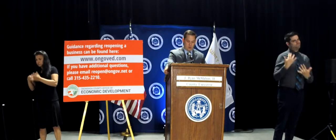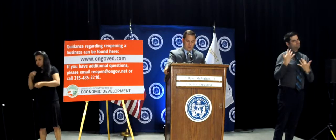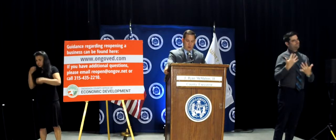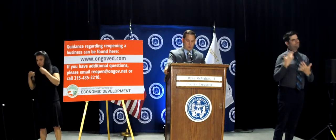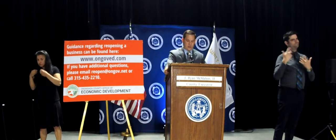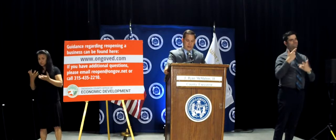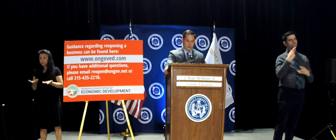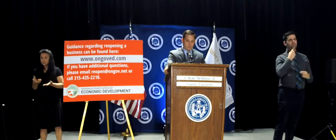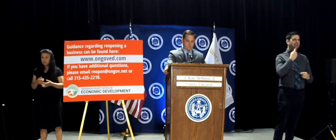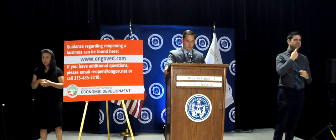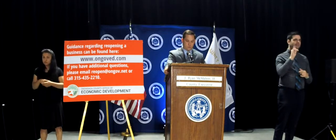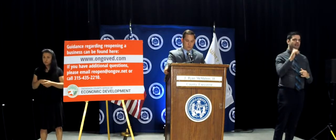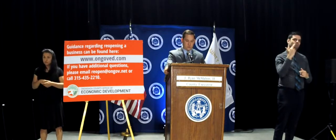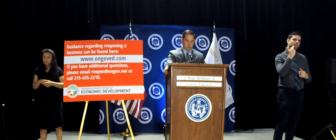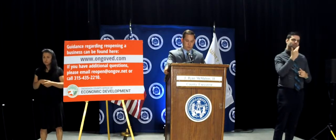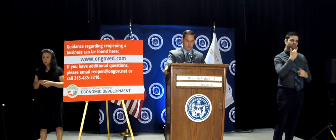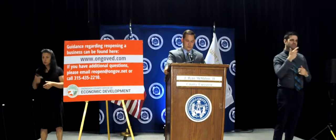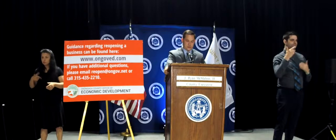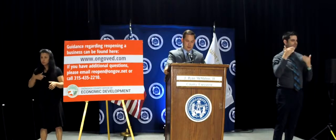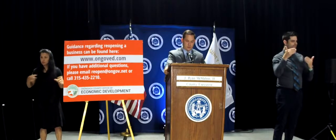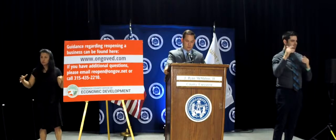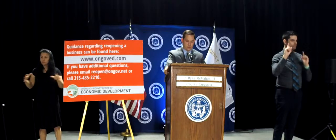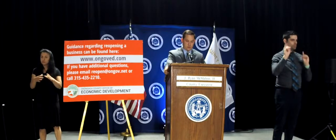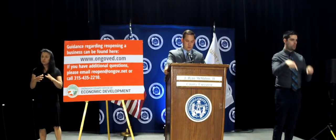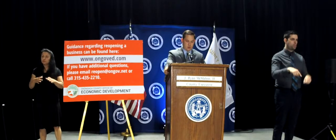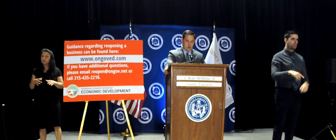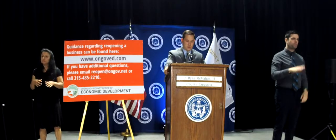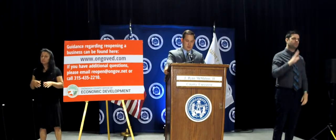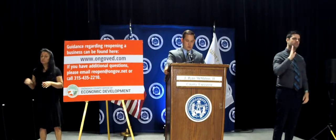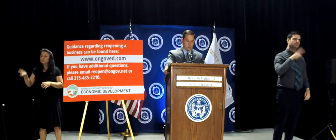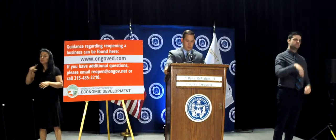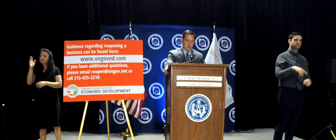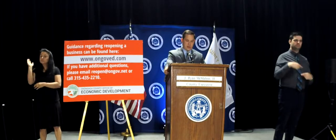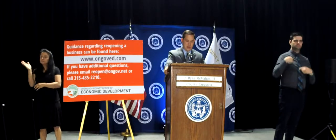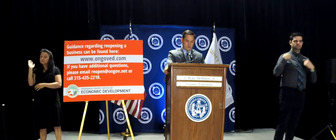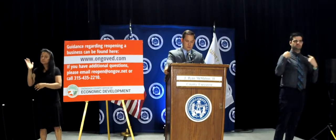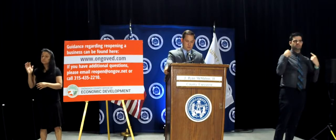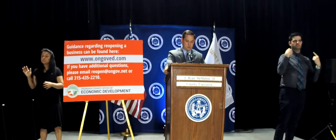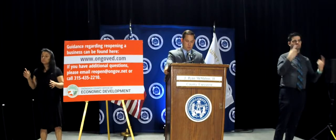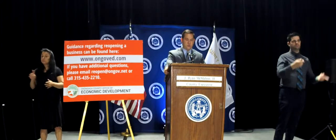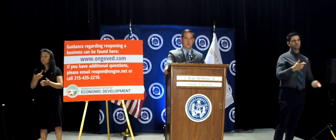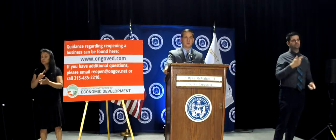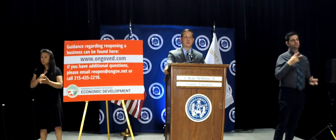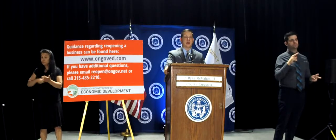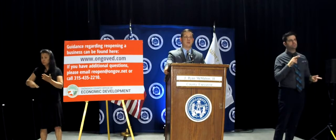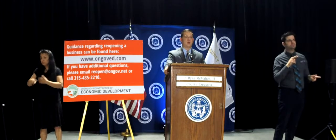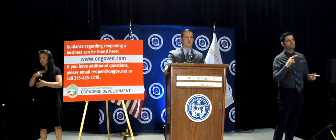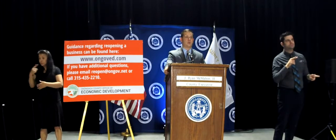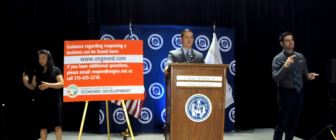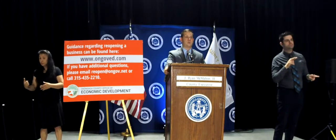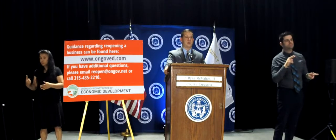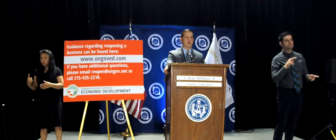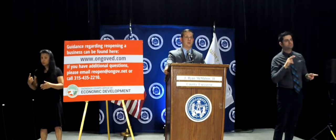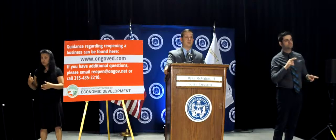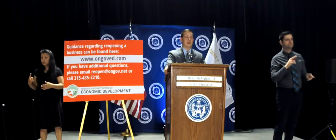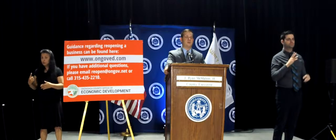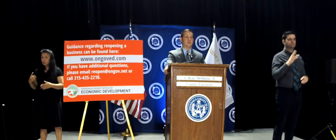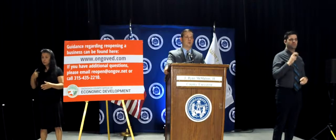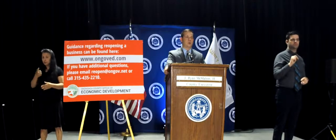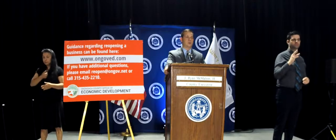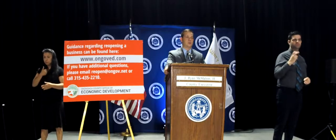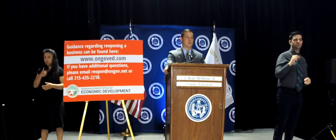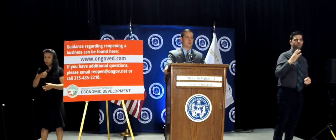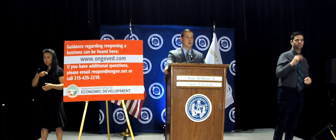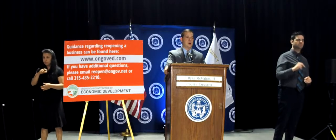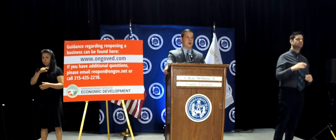But we've come a long way together. We've done these briefings together. Next week, I have some personal things that I've gone through over this pandemic that I have to